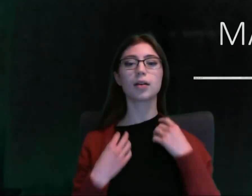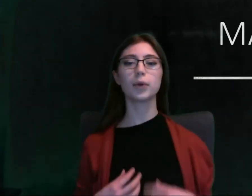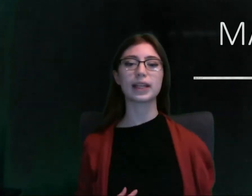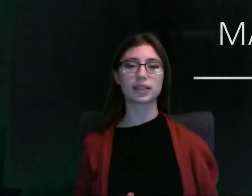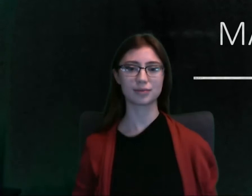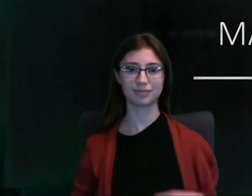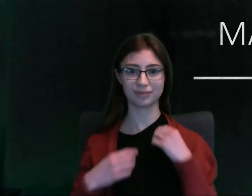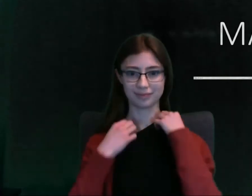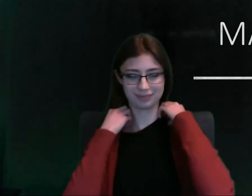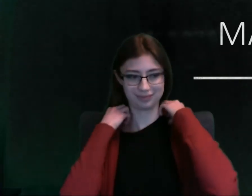Marine.